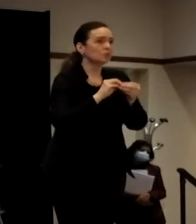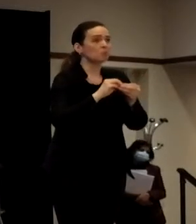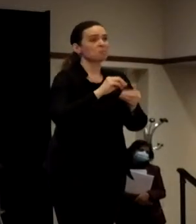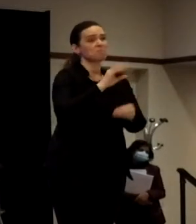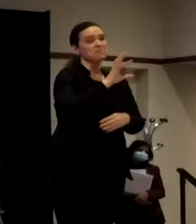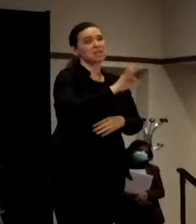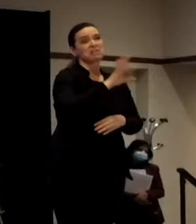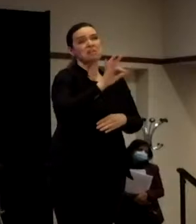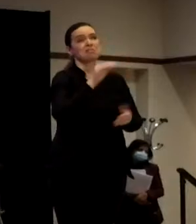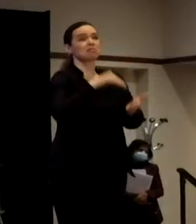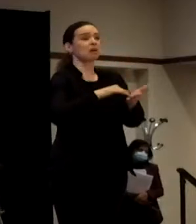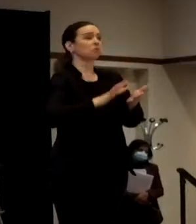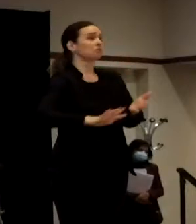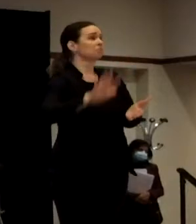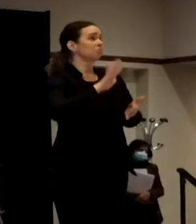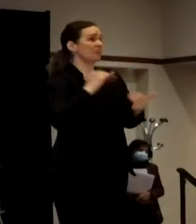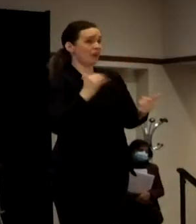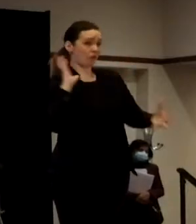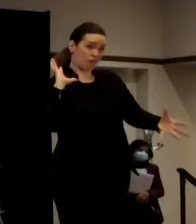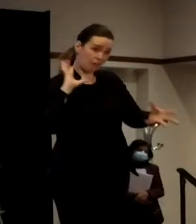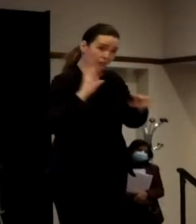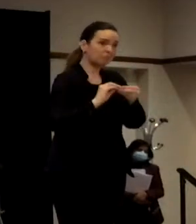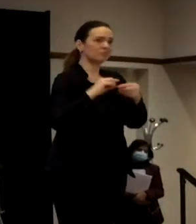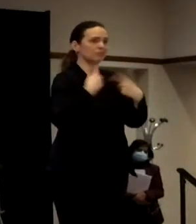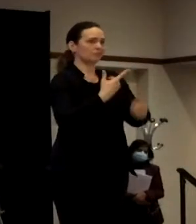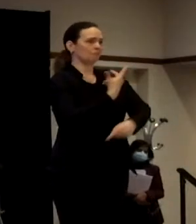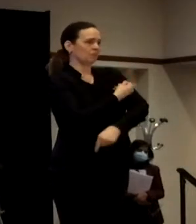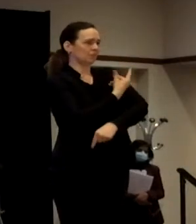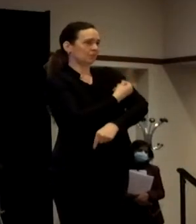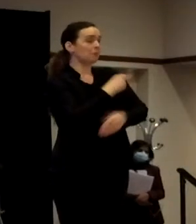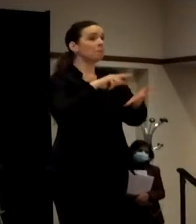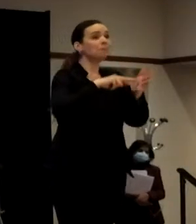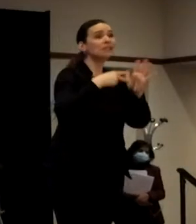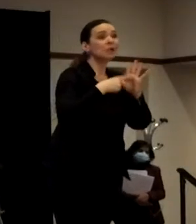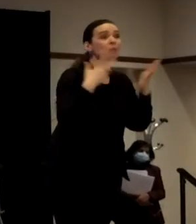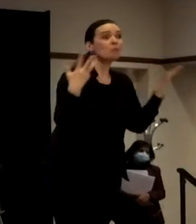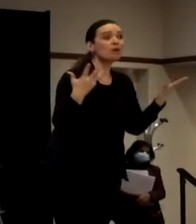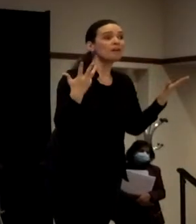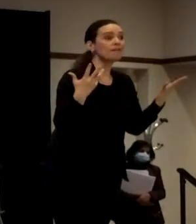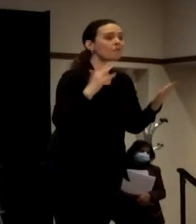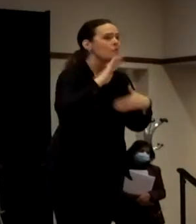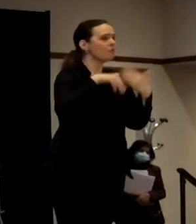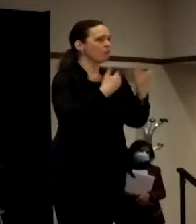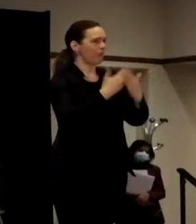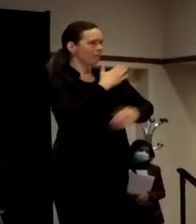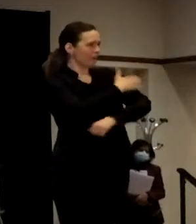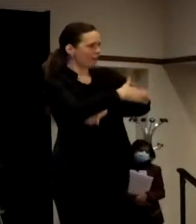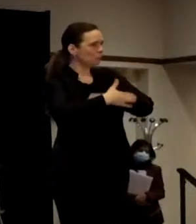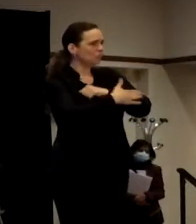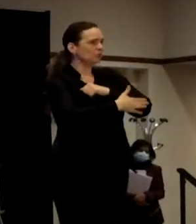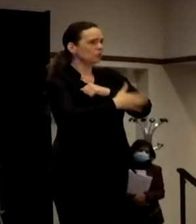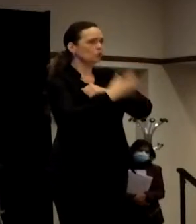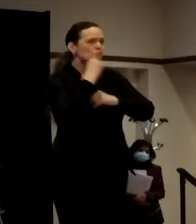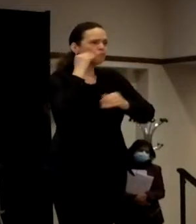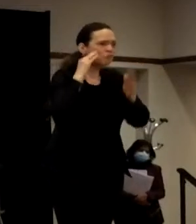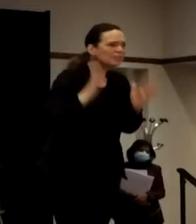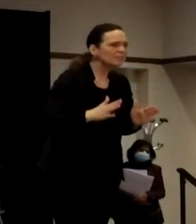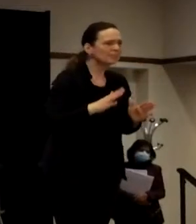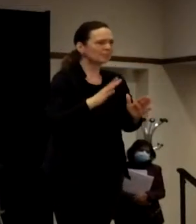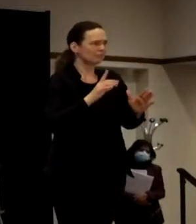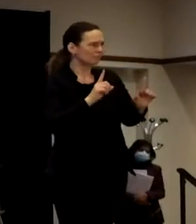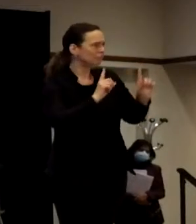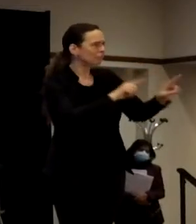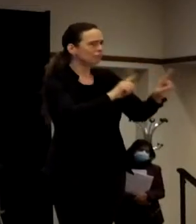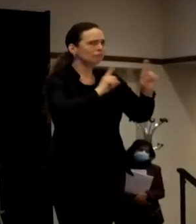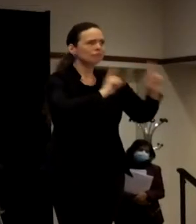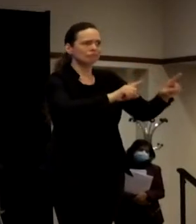So that's all county residents going to all available pods. To give you an idea, 100,000 residents